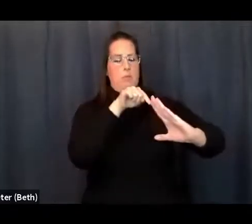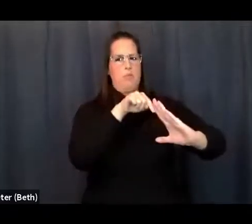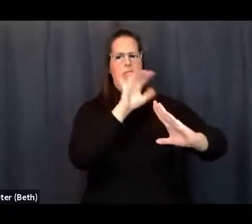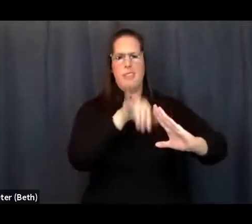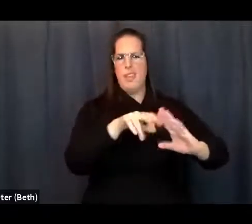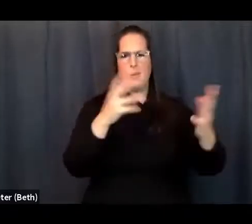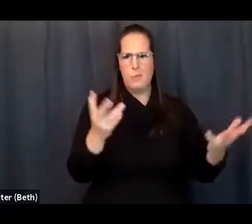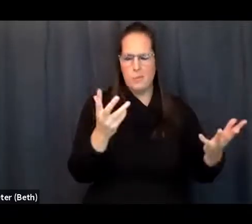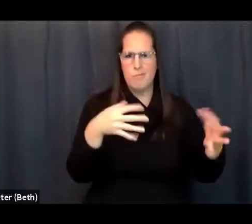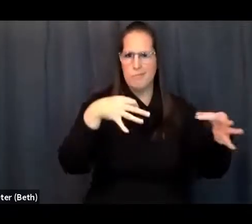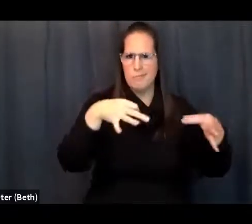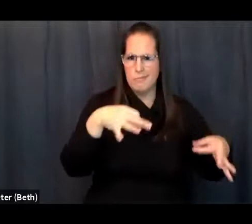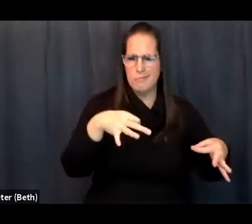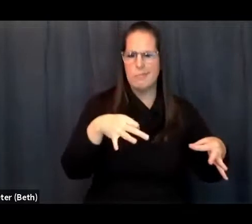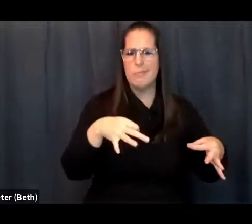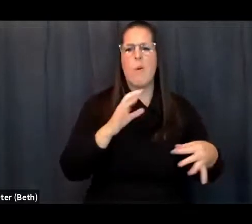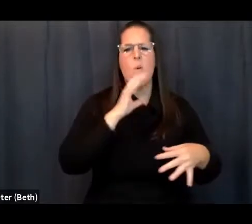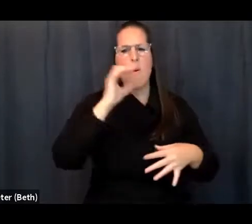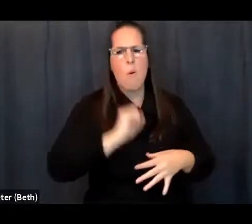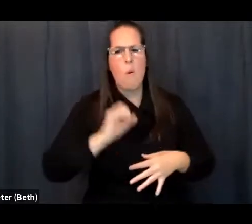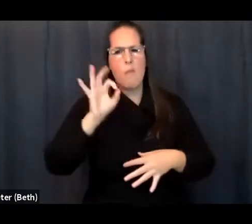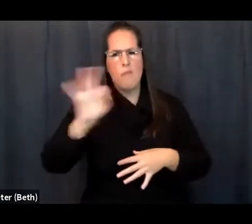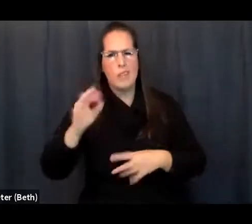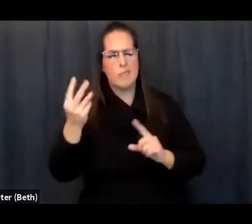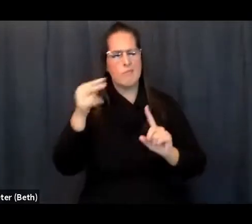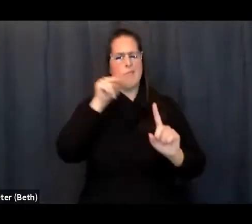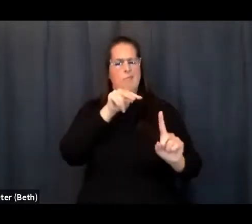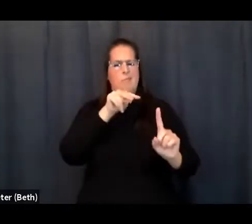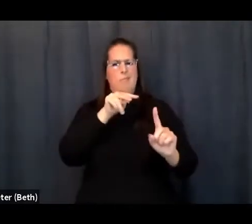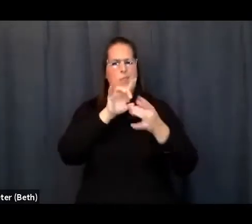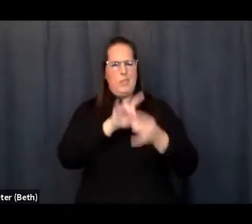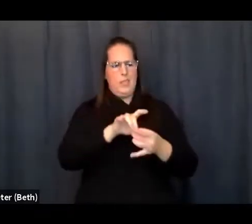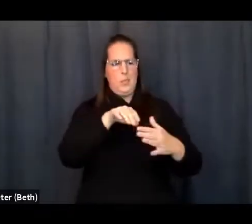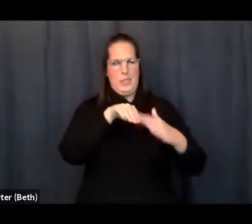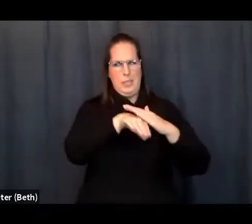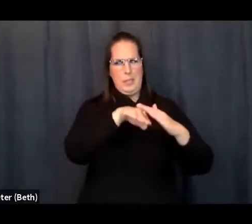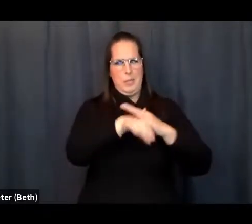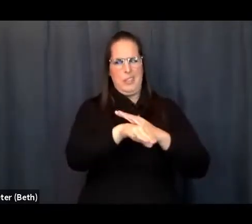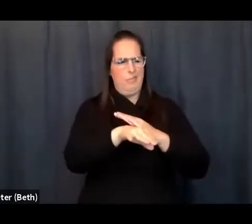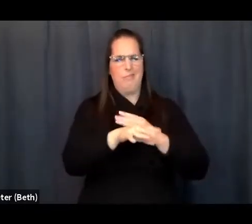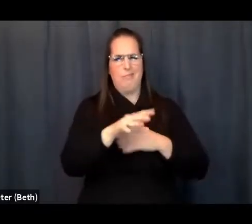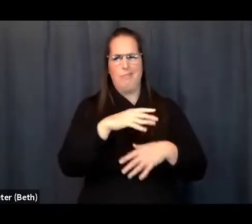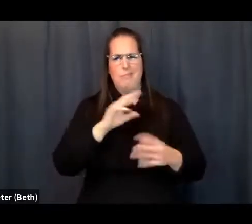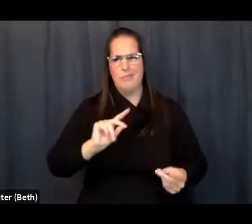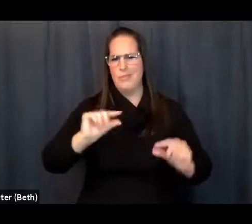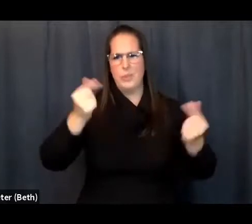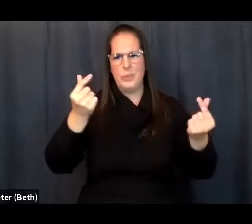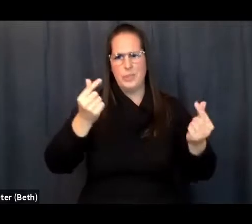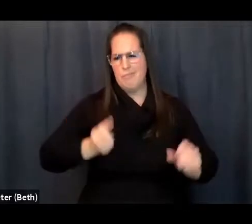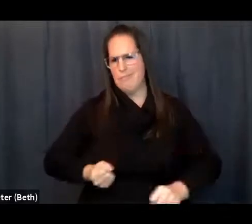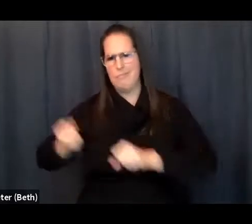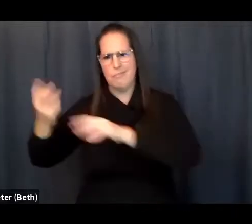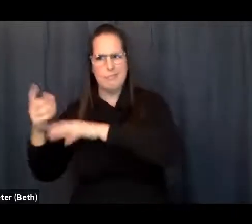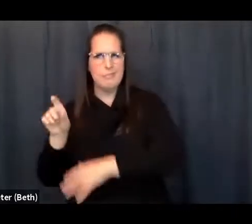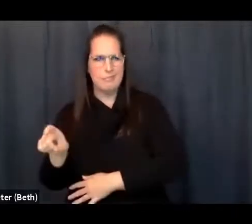to upgrade an antiquated view and method of accessibility diversity, particularly